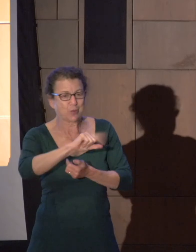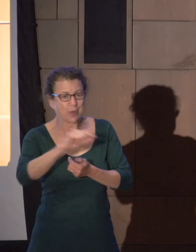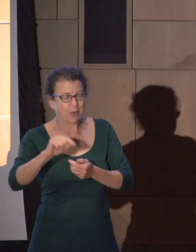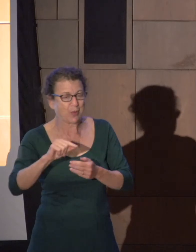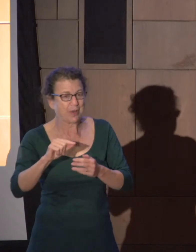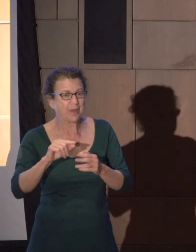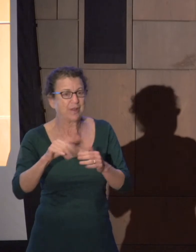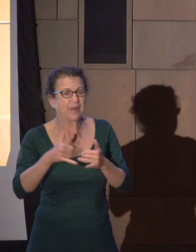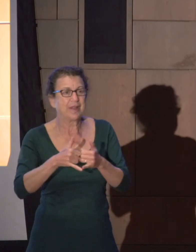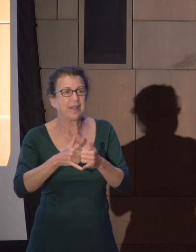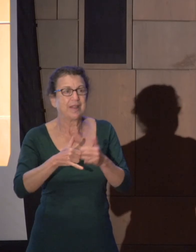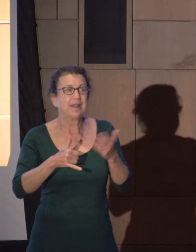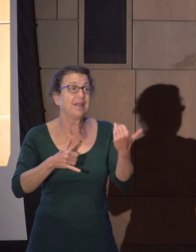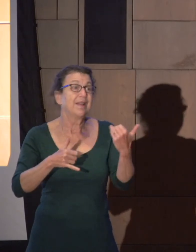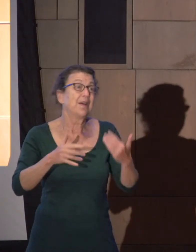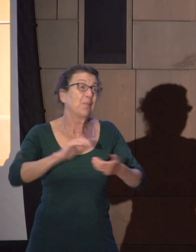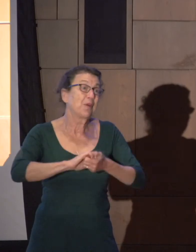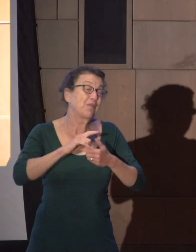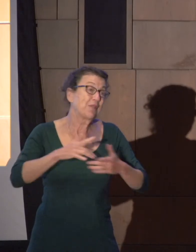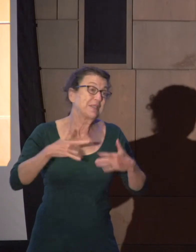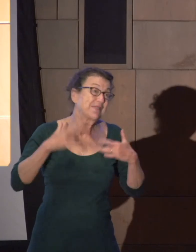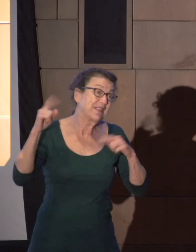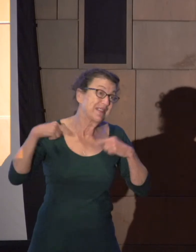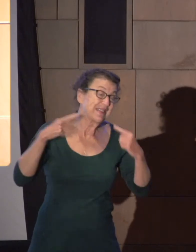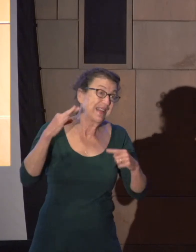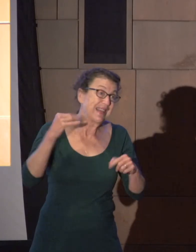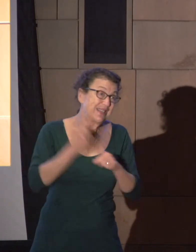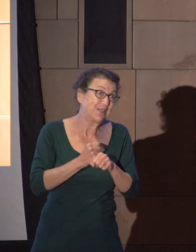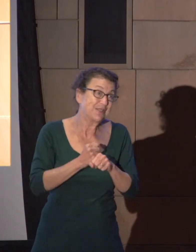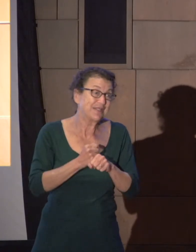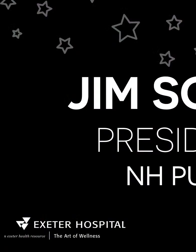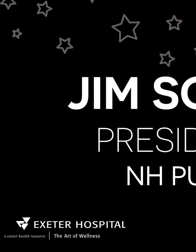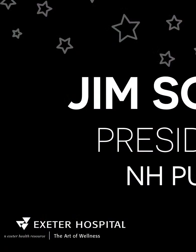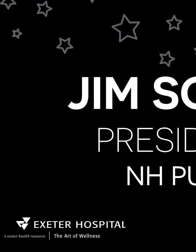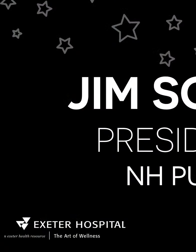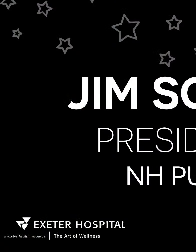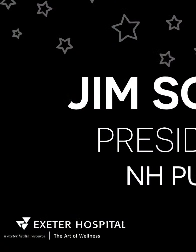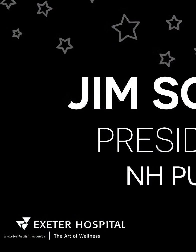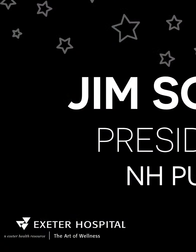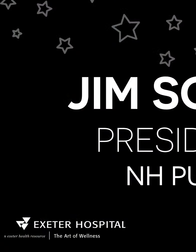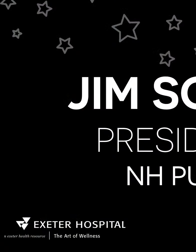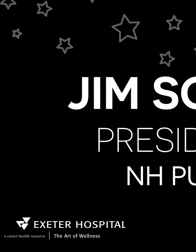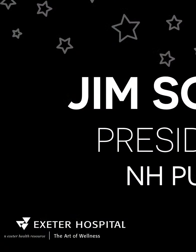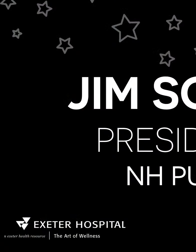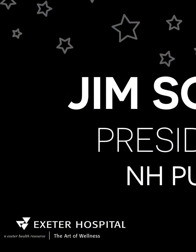Stars Awards, indeed our partner for this event for the last 9 years, to the stage.